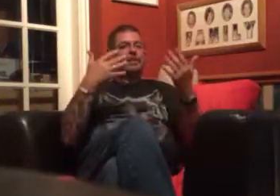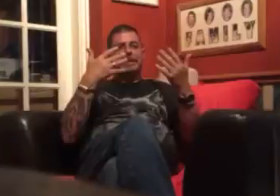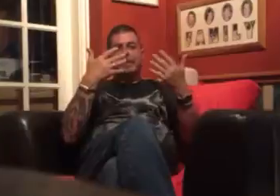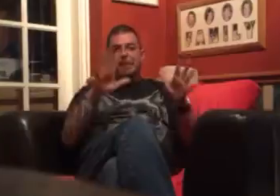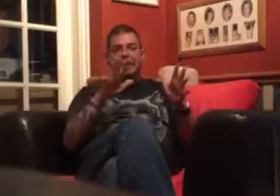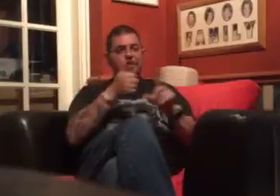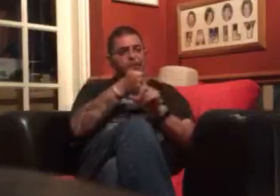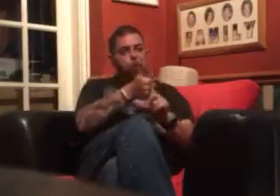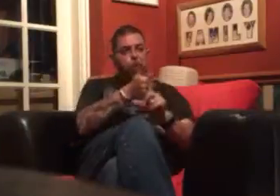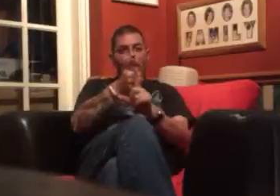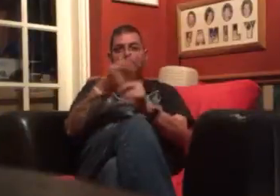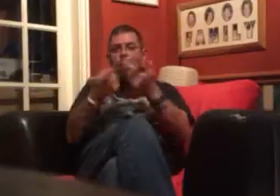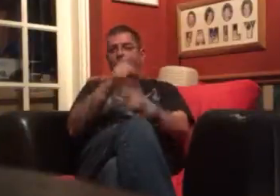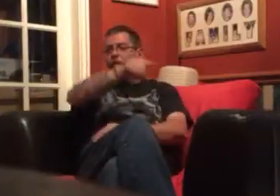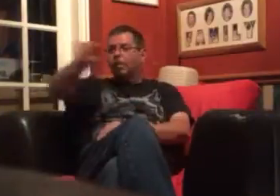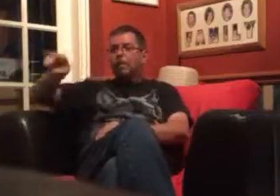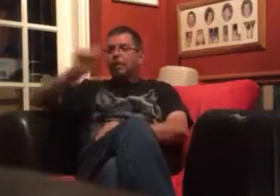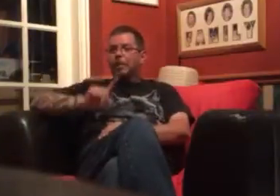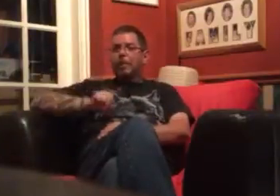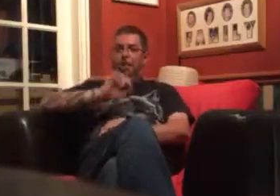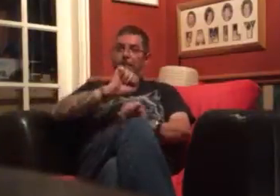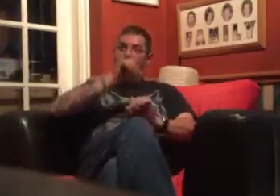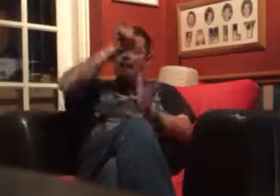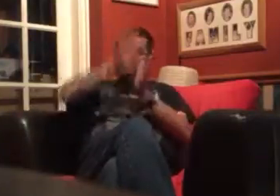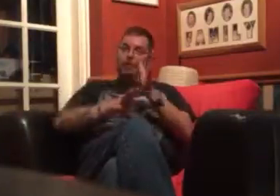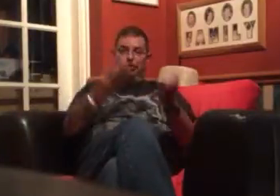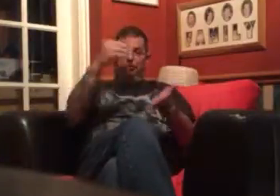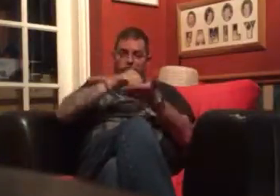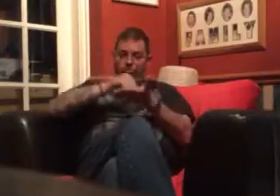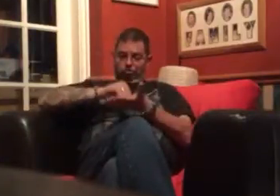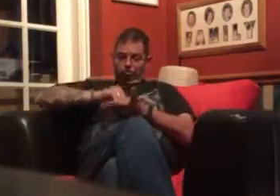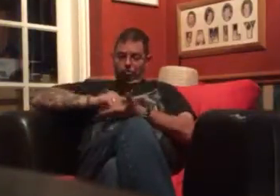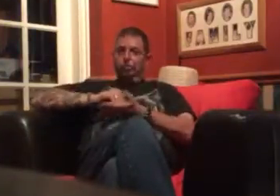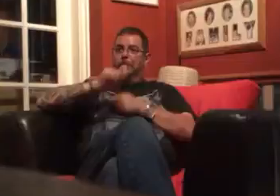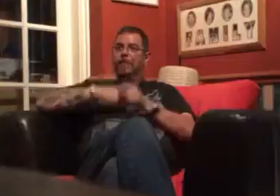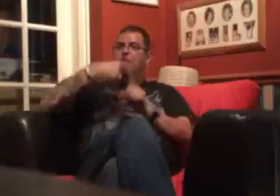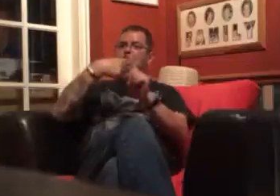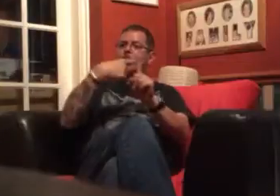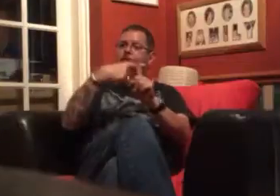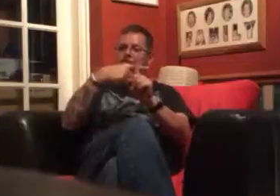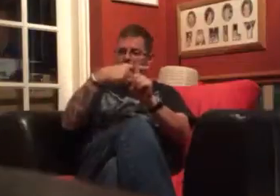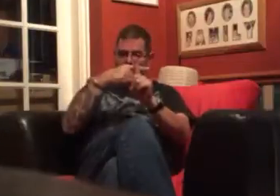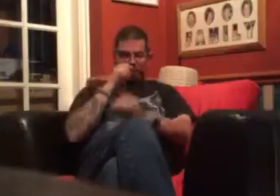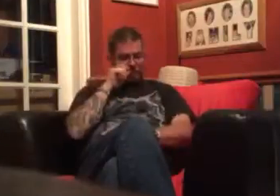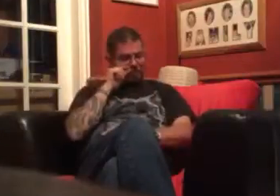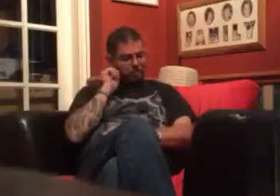voluntary work in a random sector. And this experience, they then add up and it